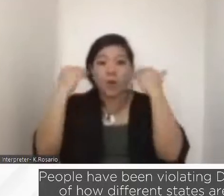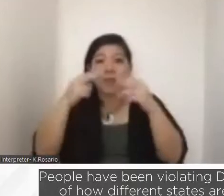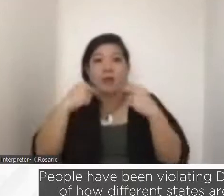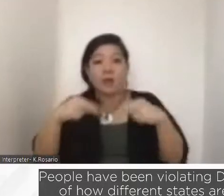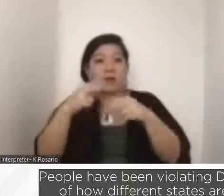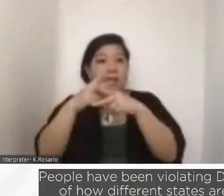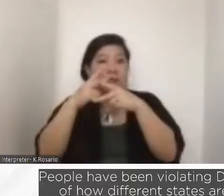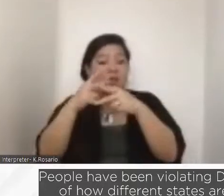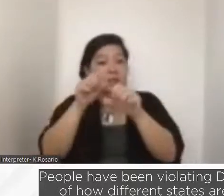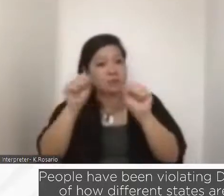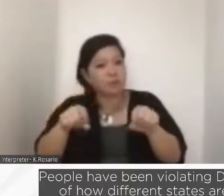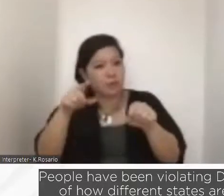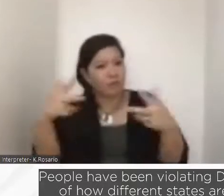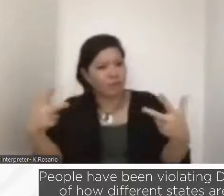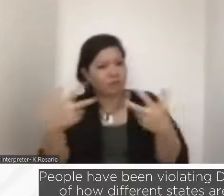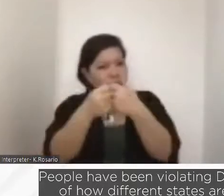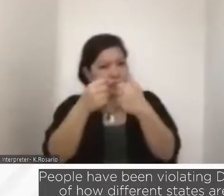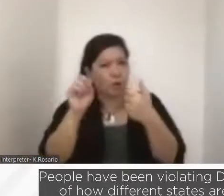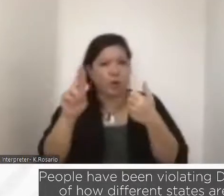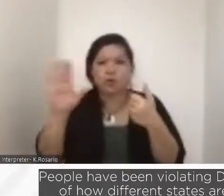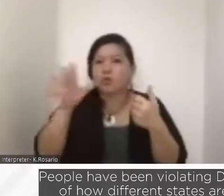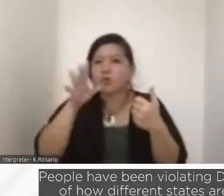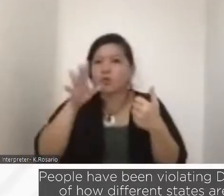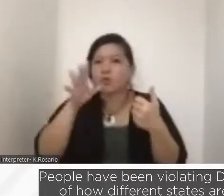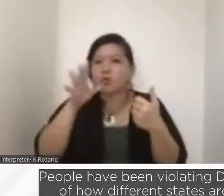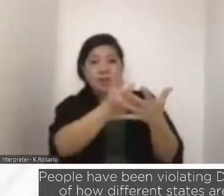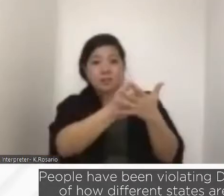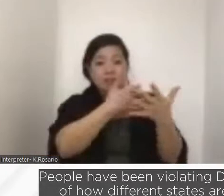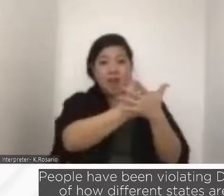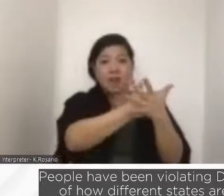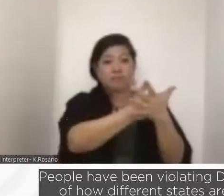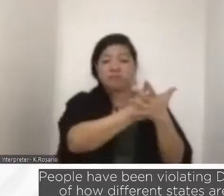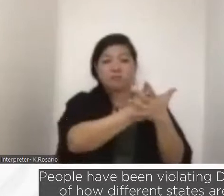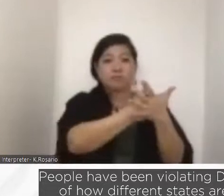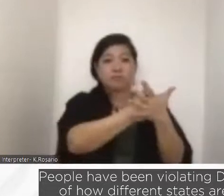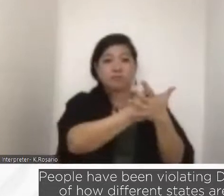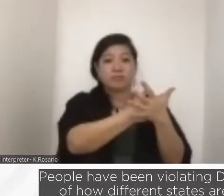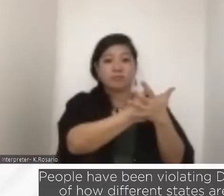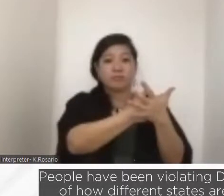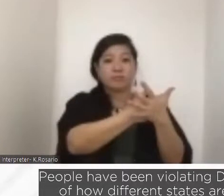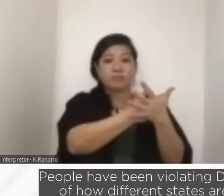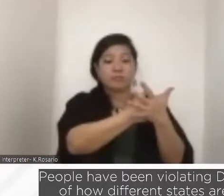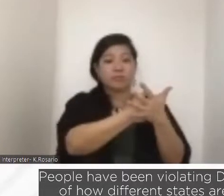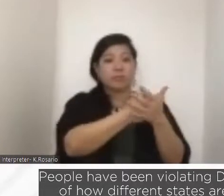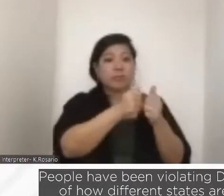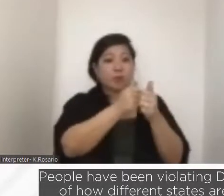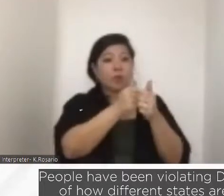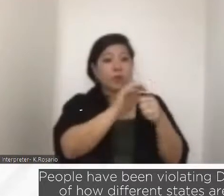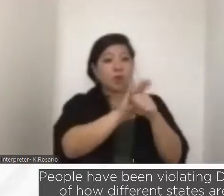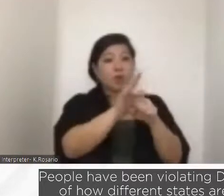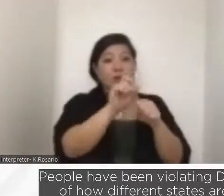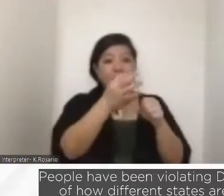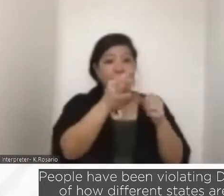car accident or your grandmother has a heart attack, there may not be a bed available because it will be filled with a COVID bed because you